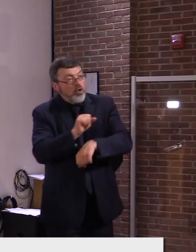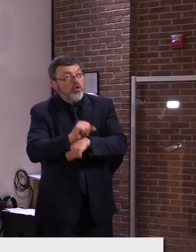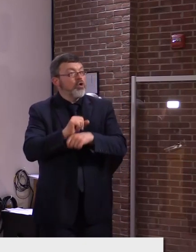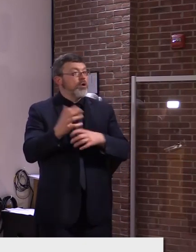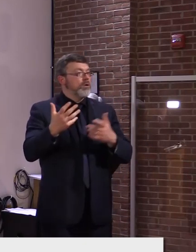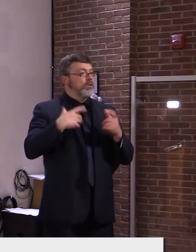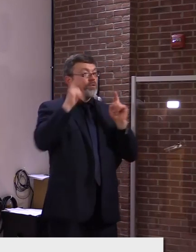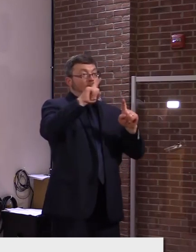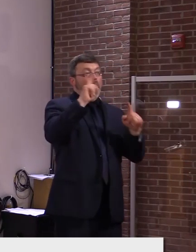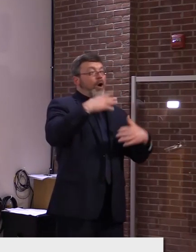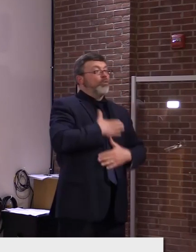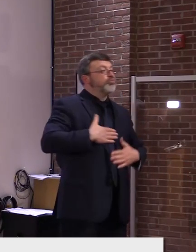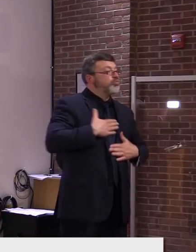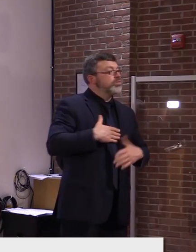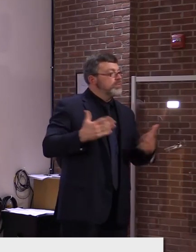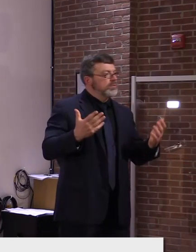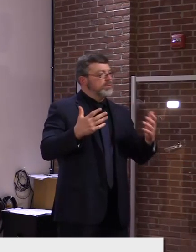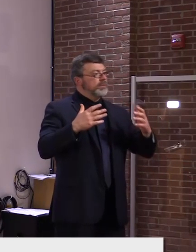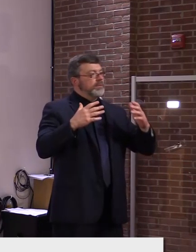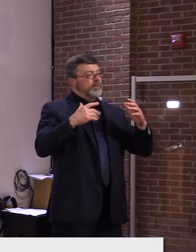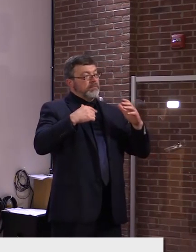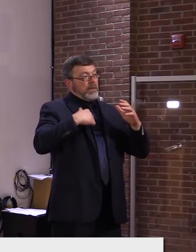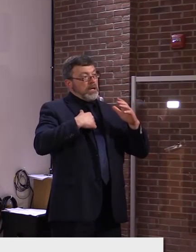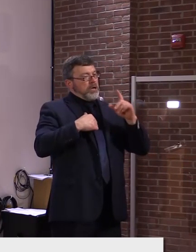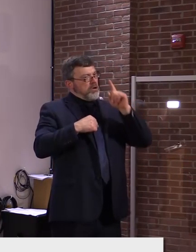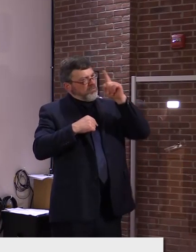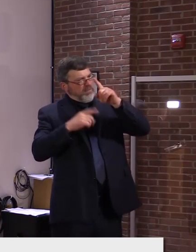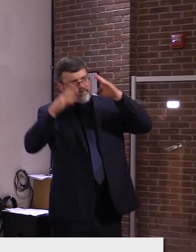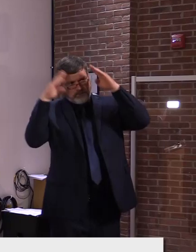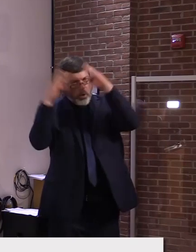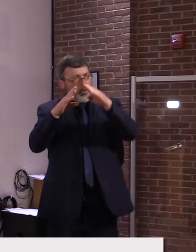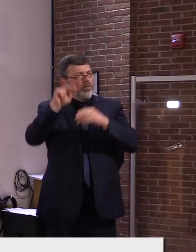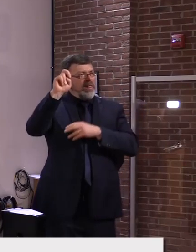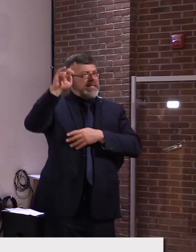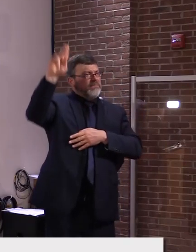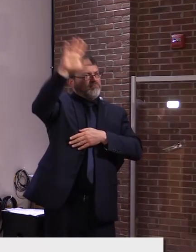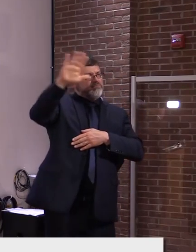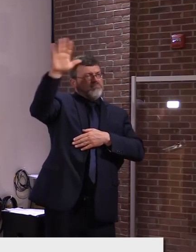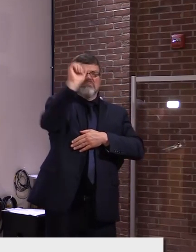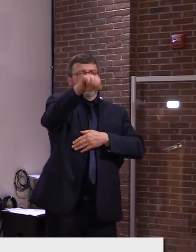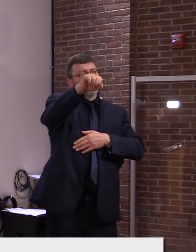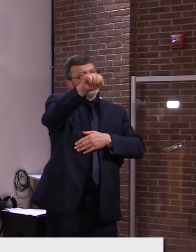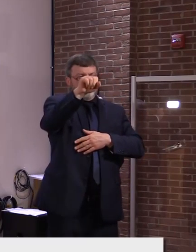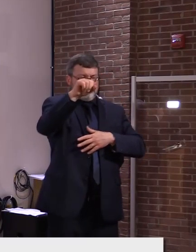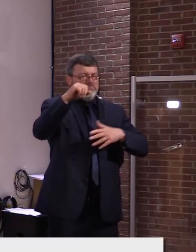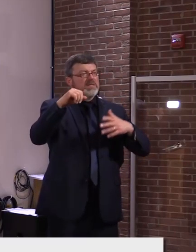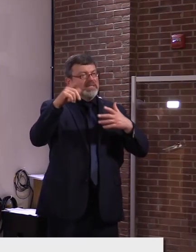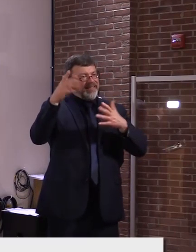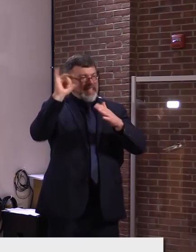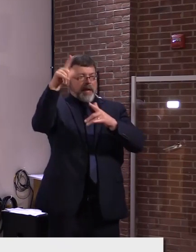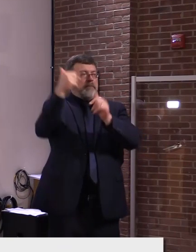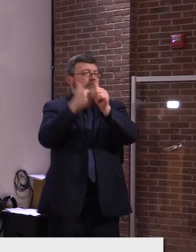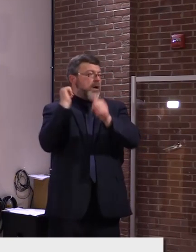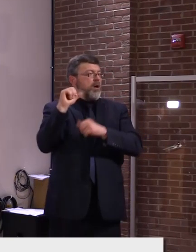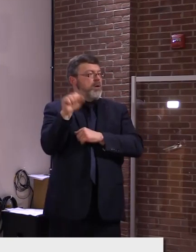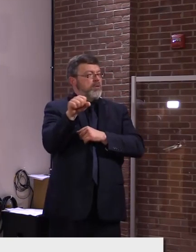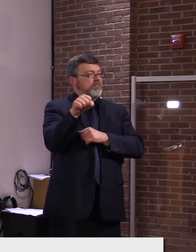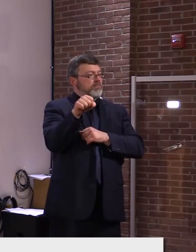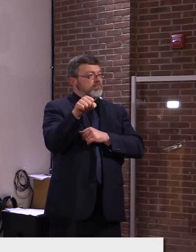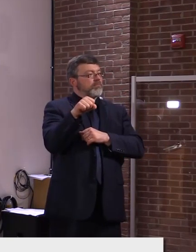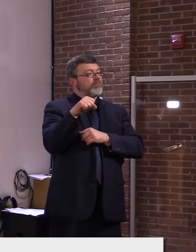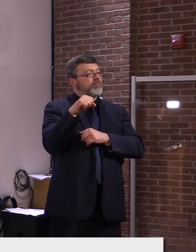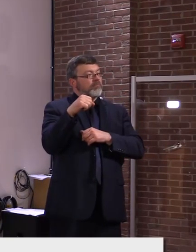but I believe at that point when we hit 80%, the majority of people will be protected. It'll be